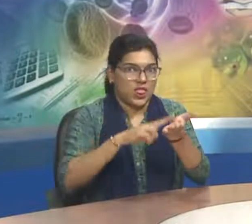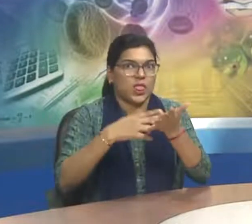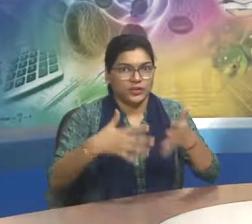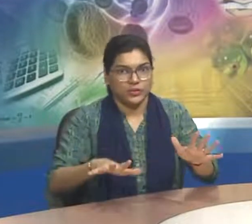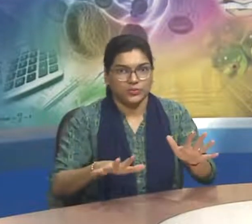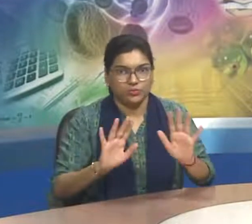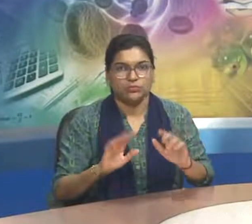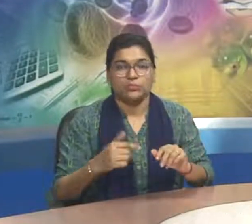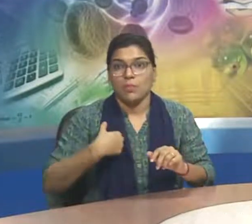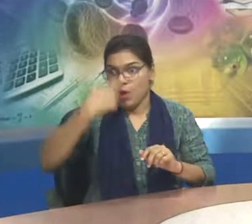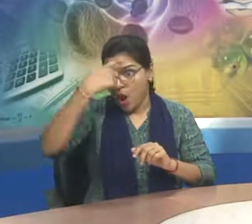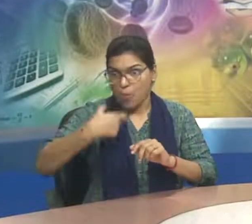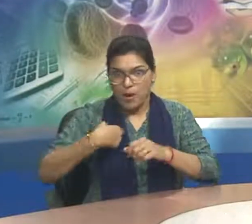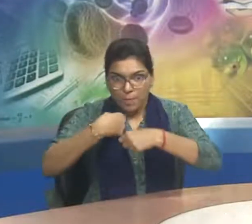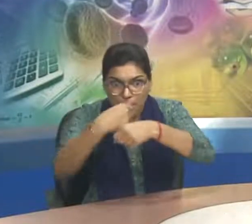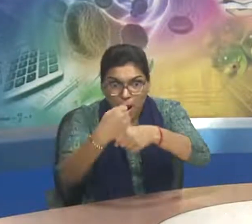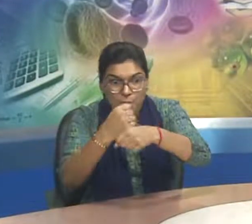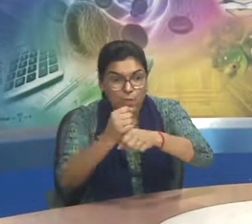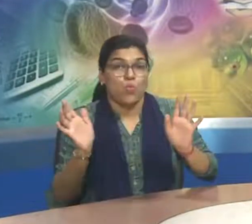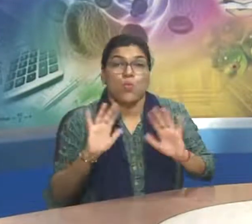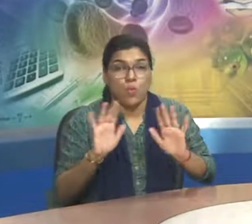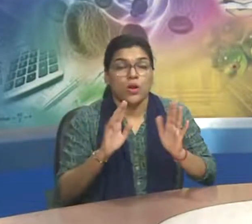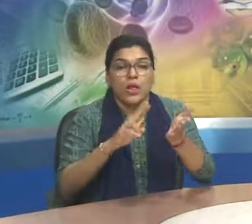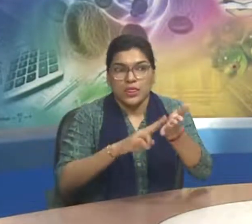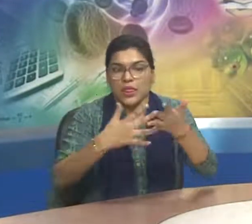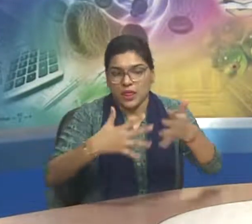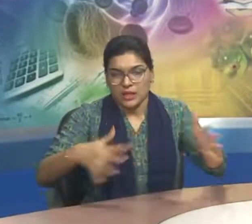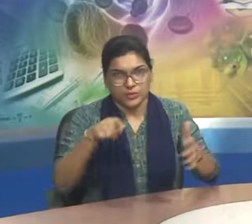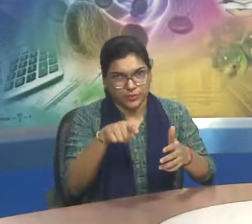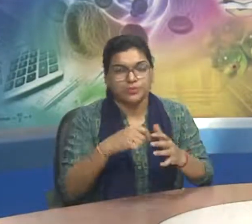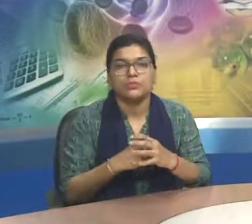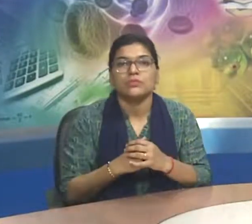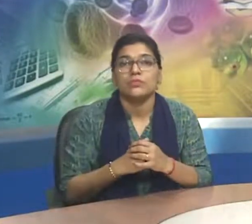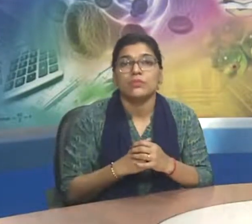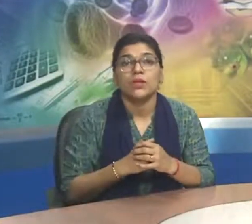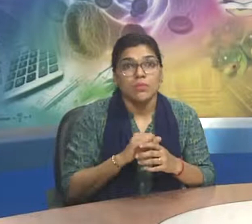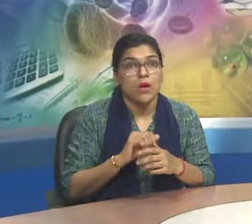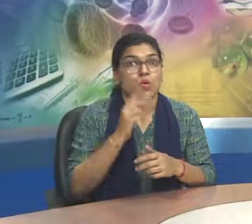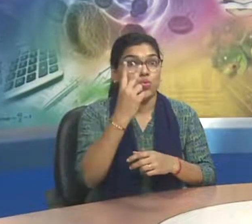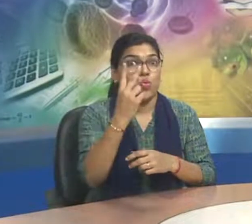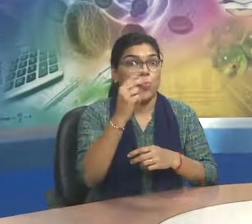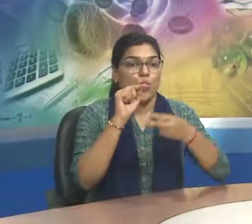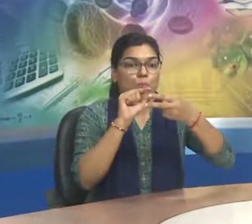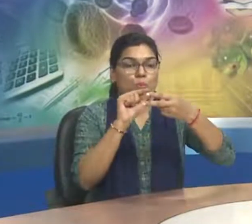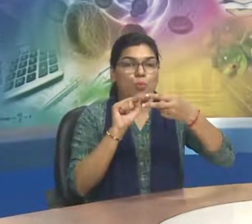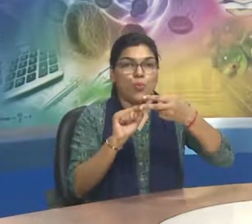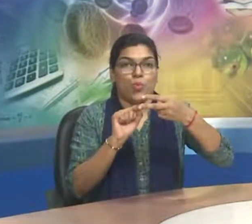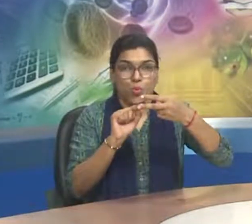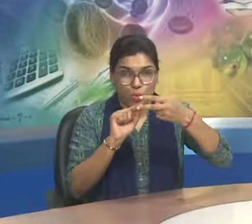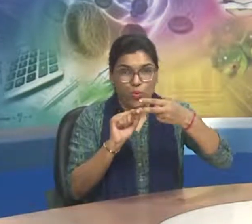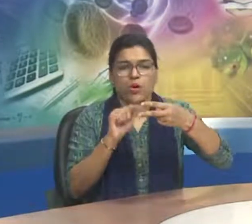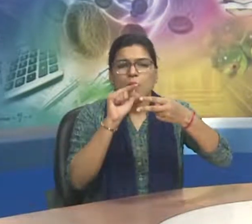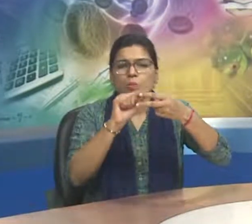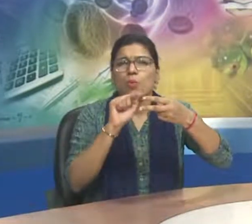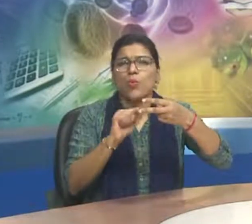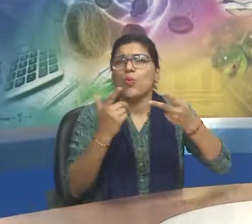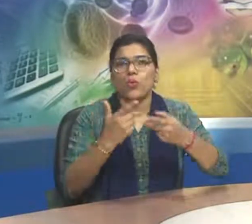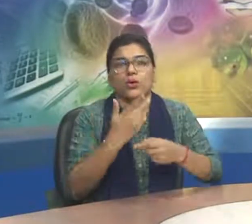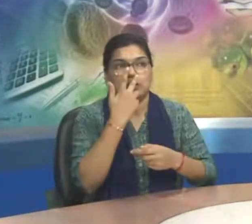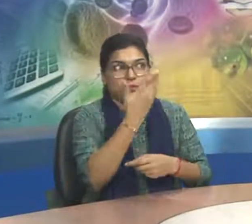there are different kinds of resources available in the environment, and those